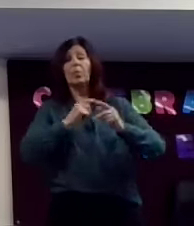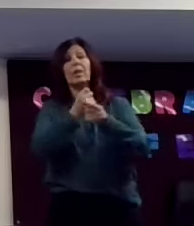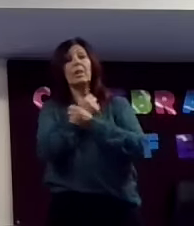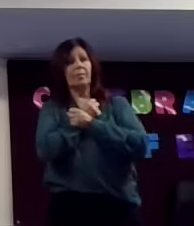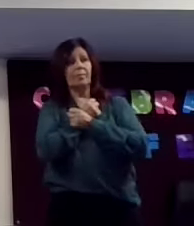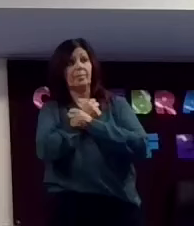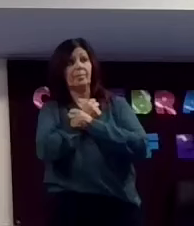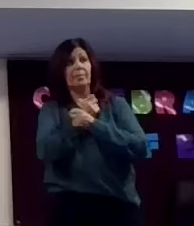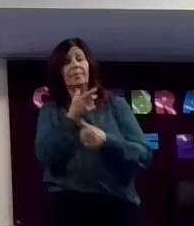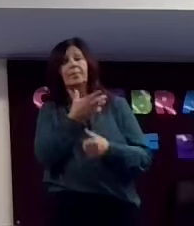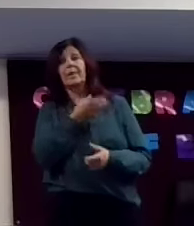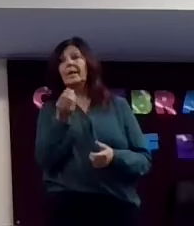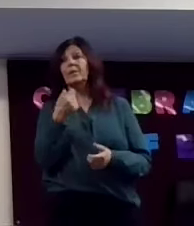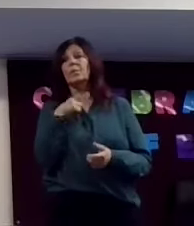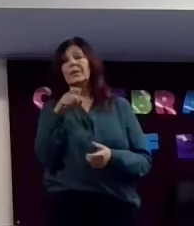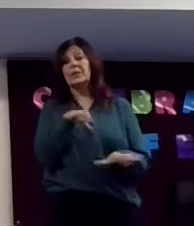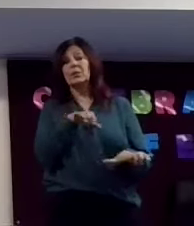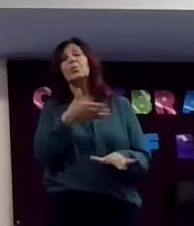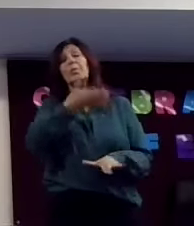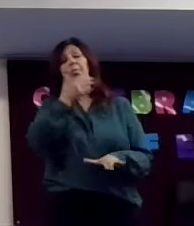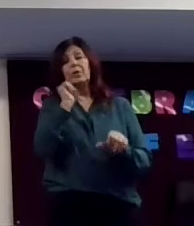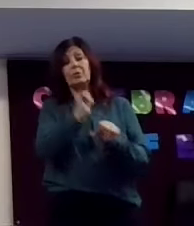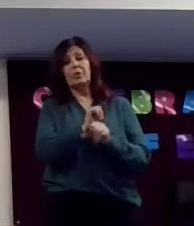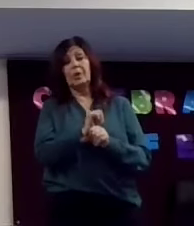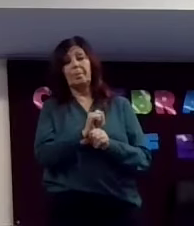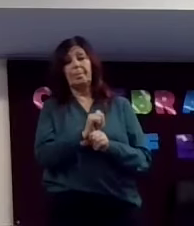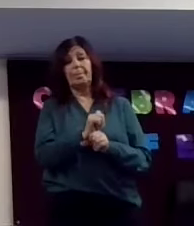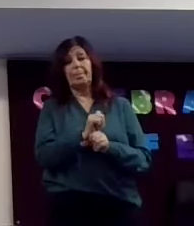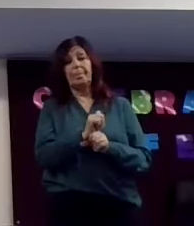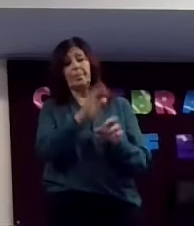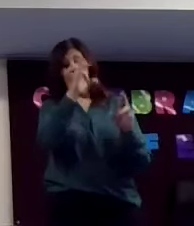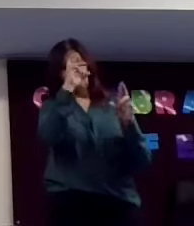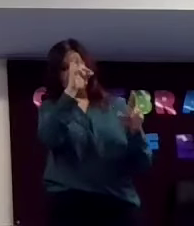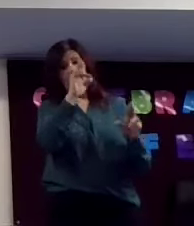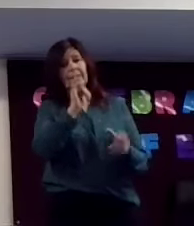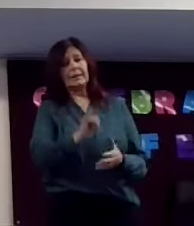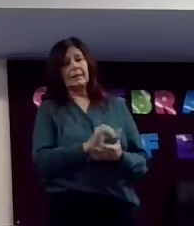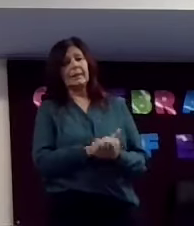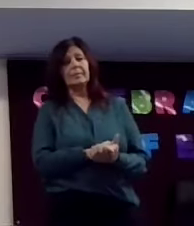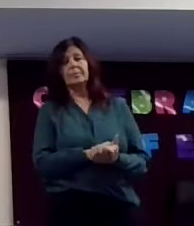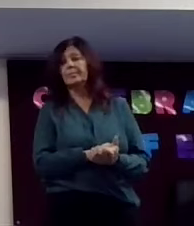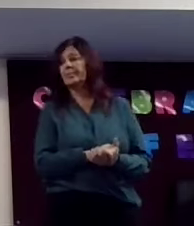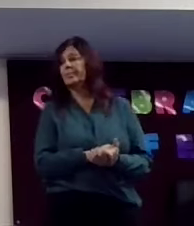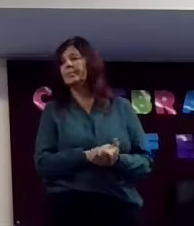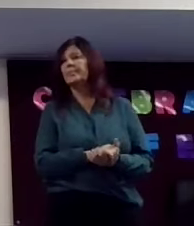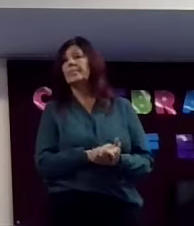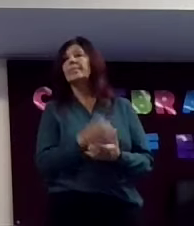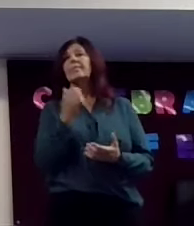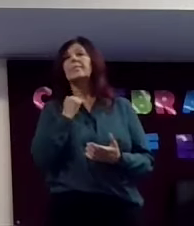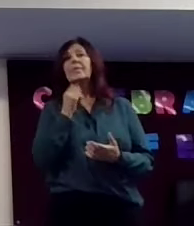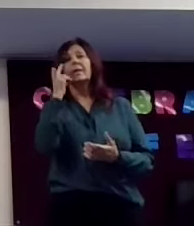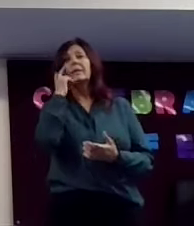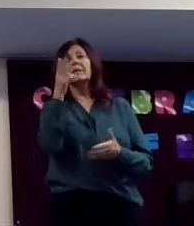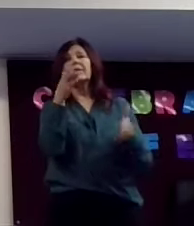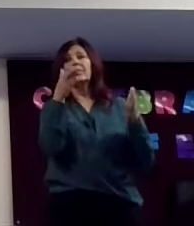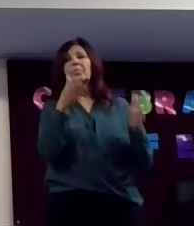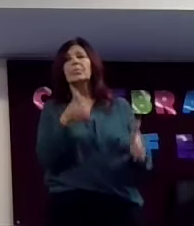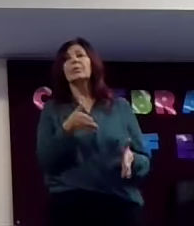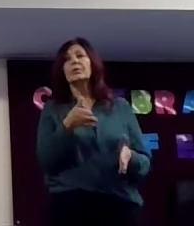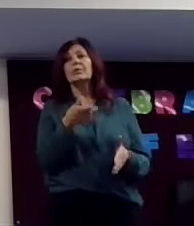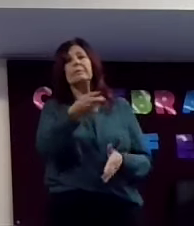love. And we need to do a better job respecting that. And I see the person with the